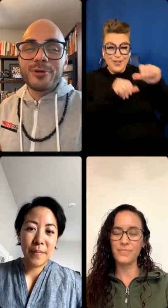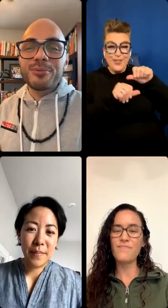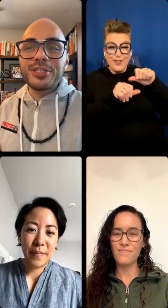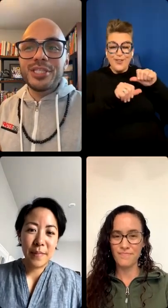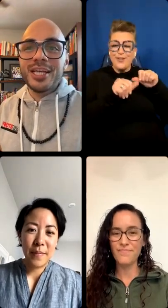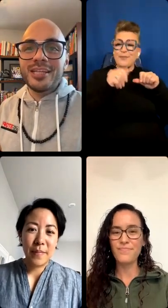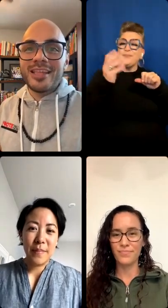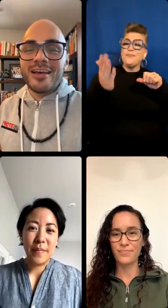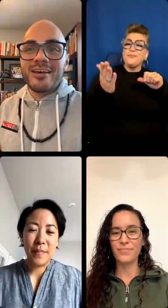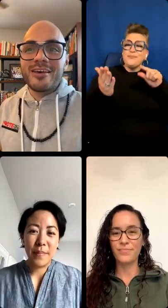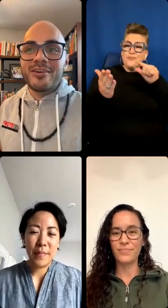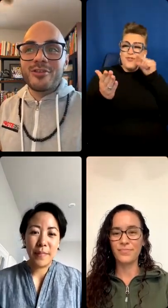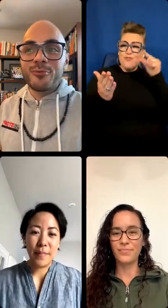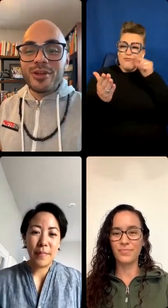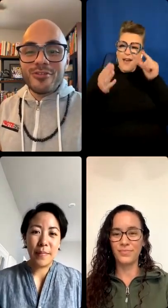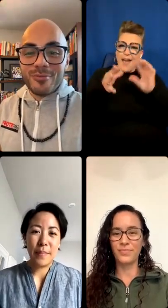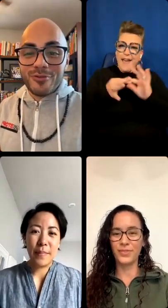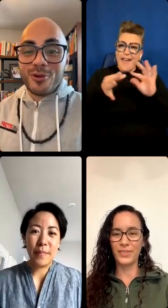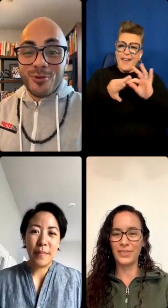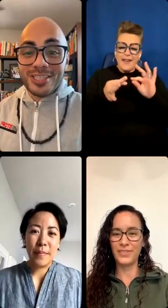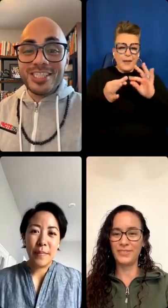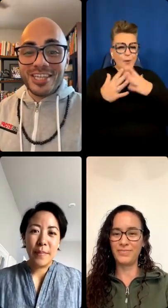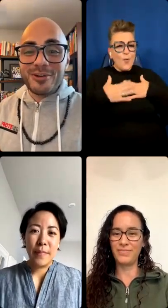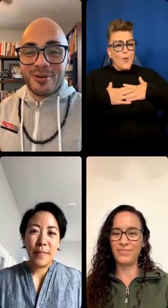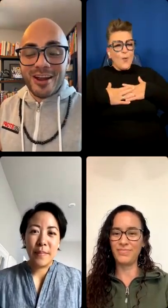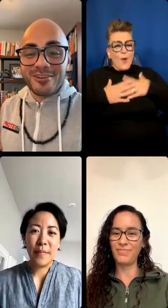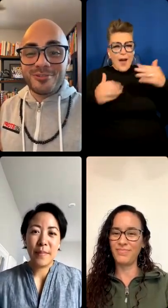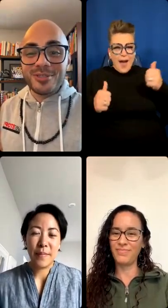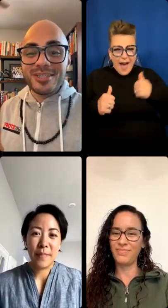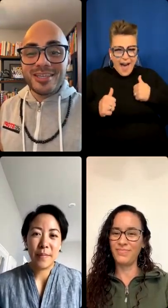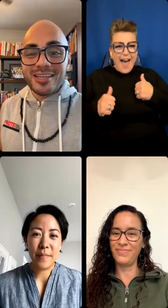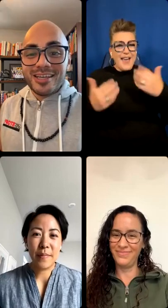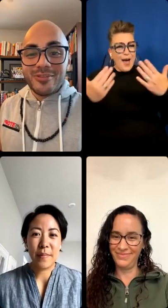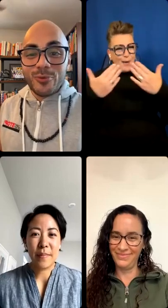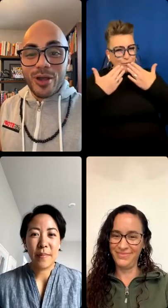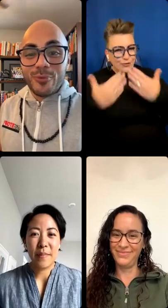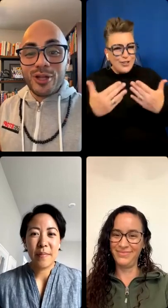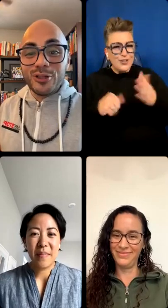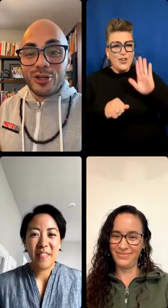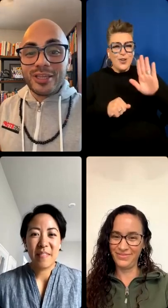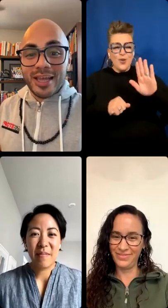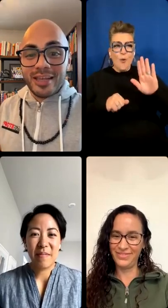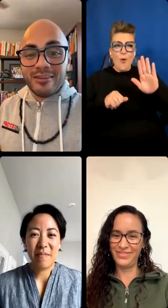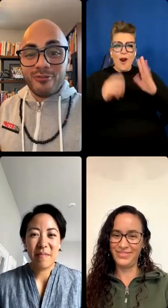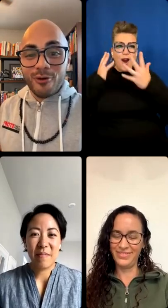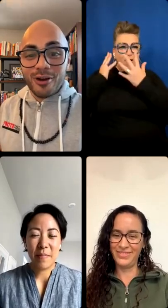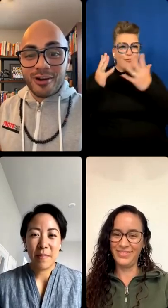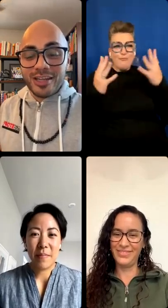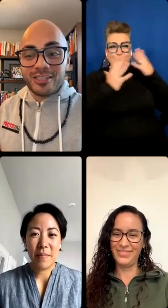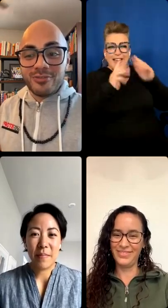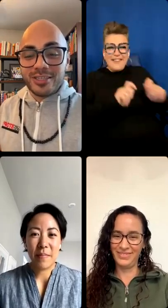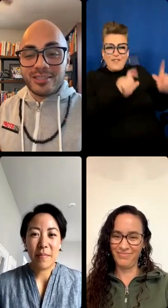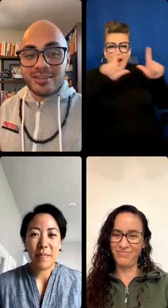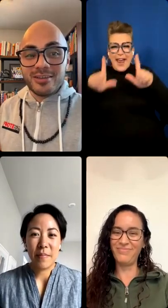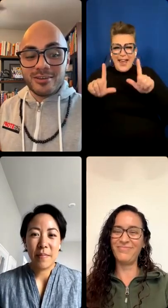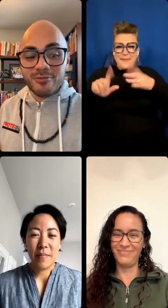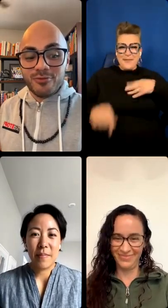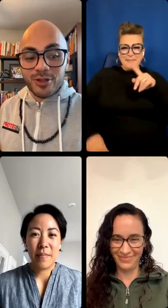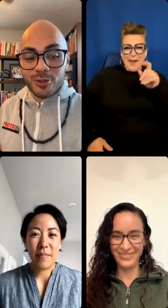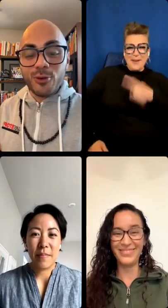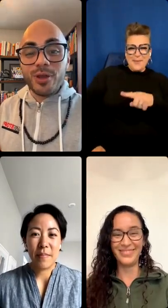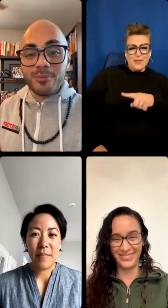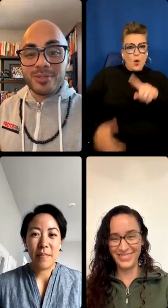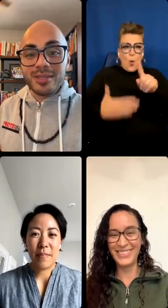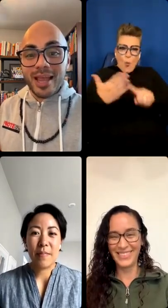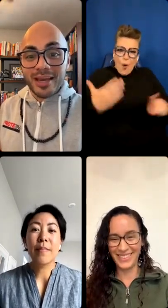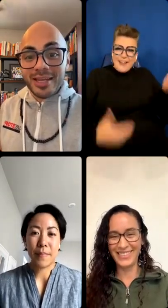I really appreciate the reframe of the question around what would it look like for each of us to